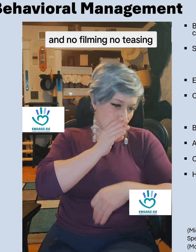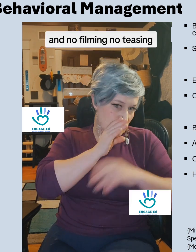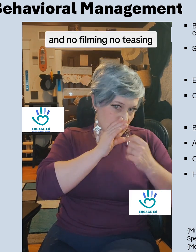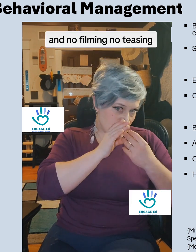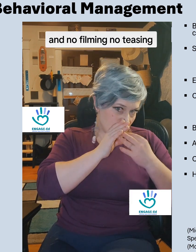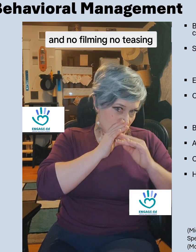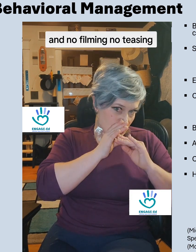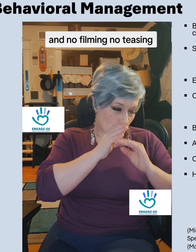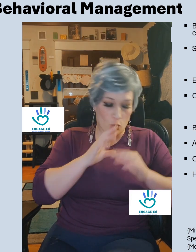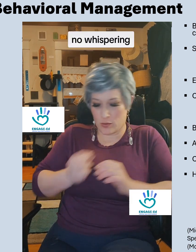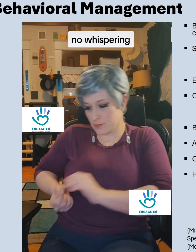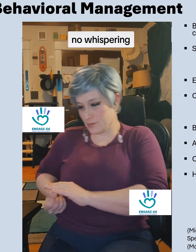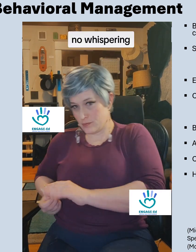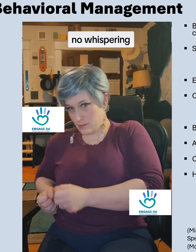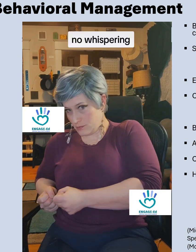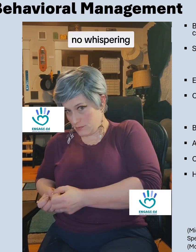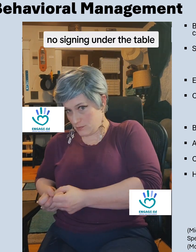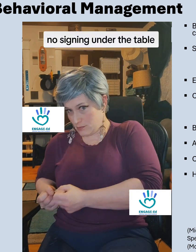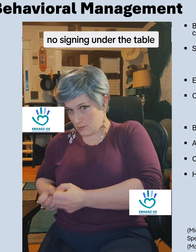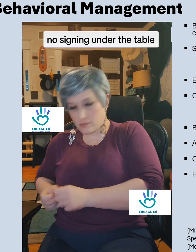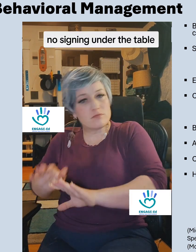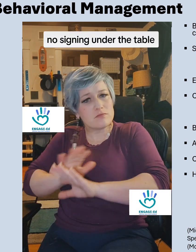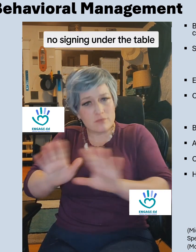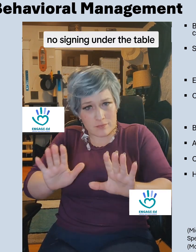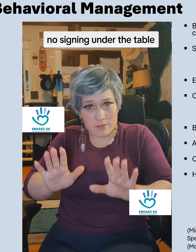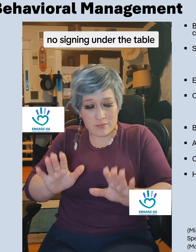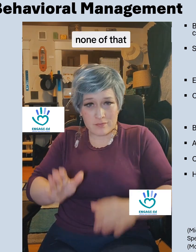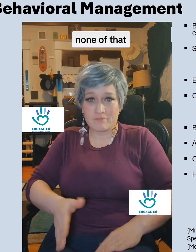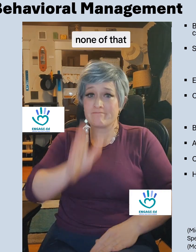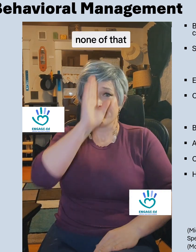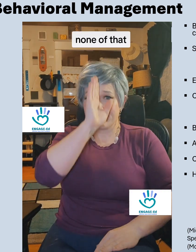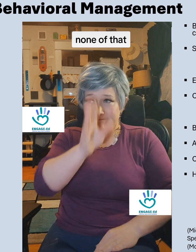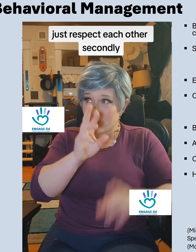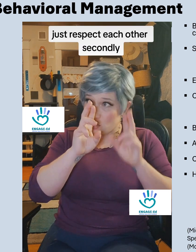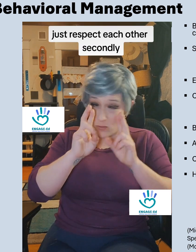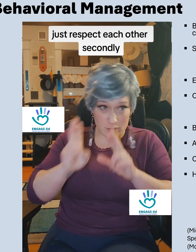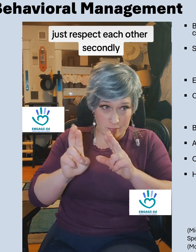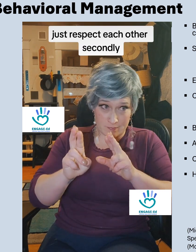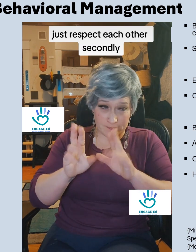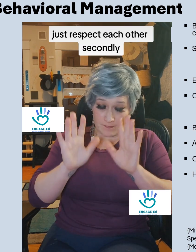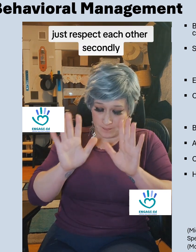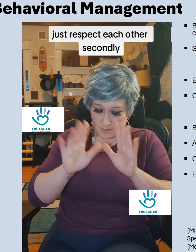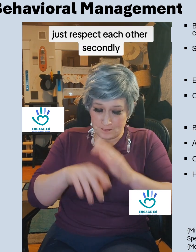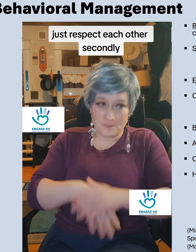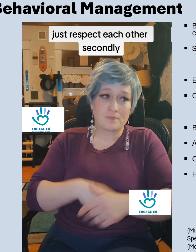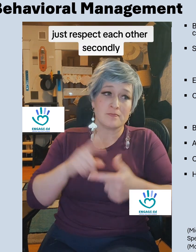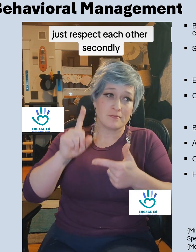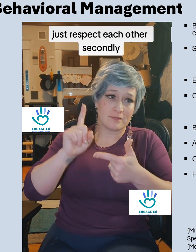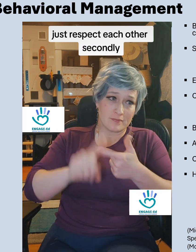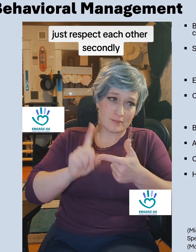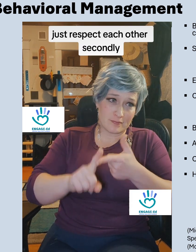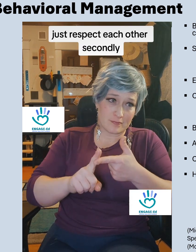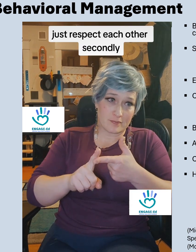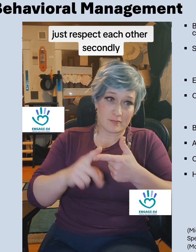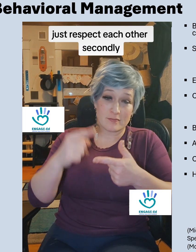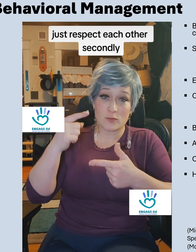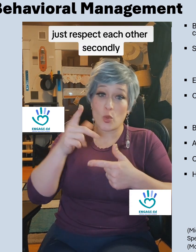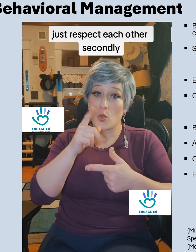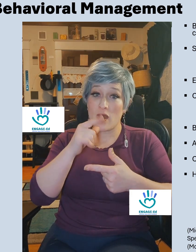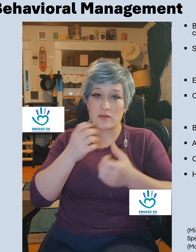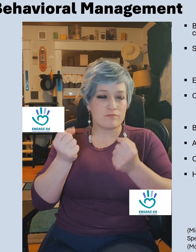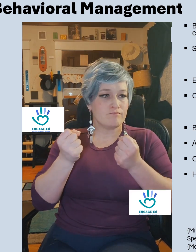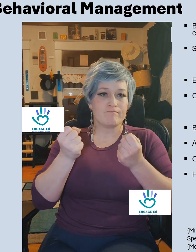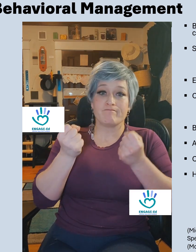no teasing, no whispering, no signing under the table, none of that. Just respect each other.